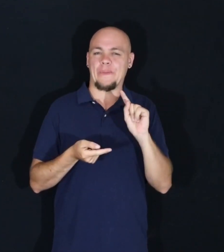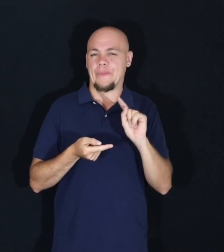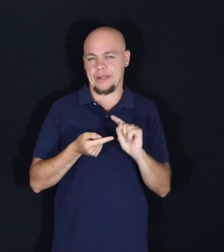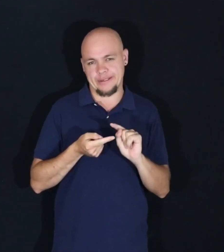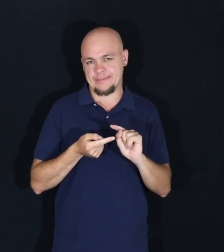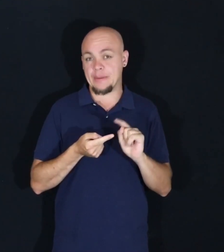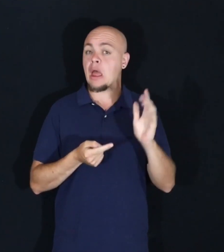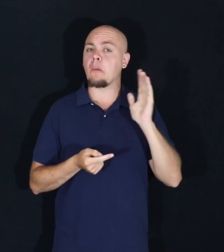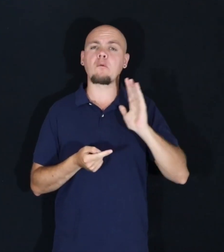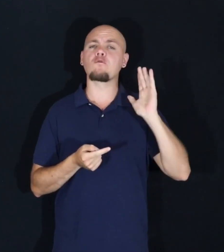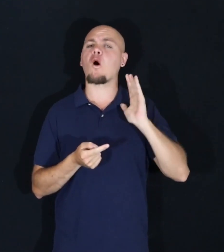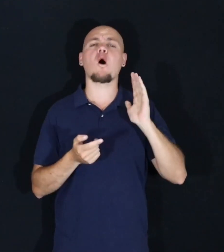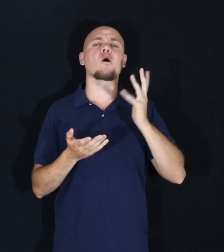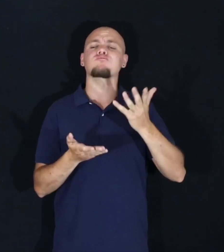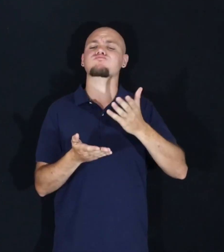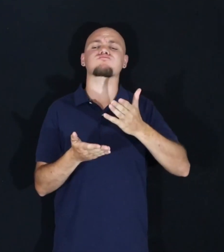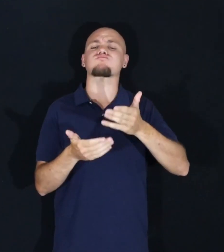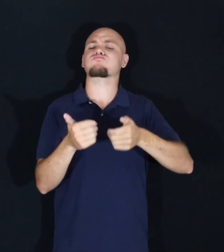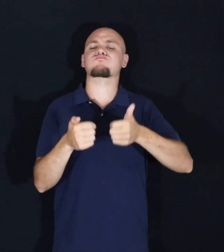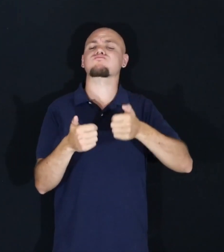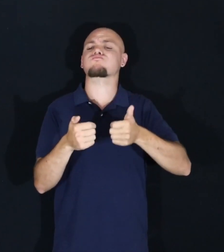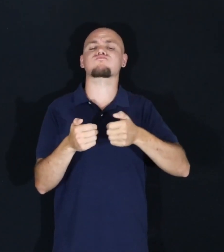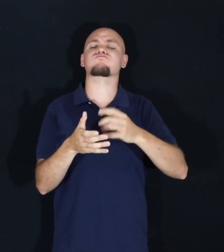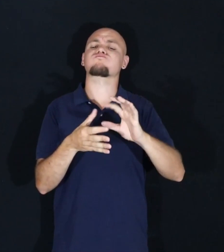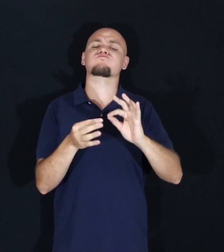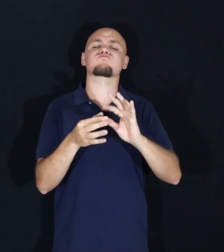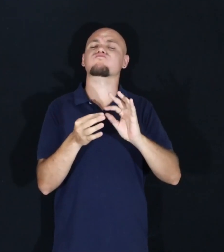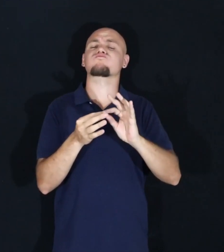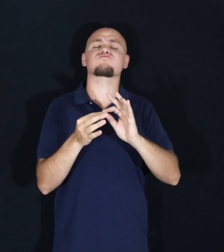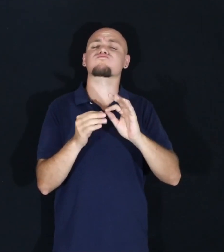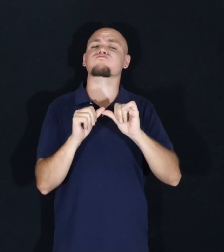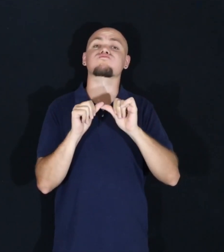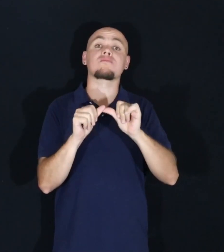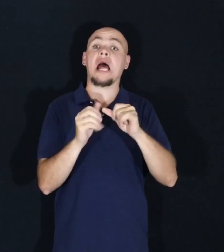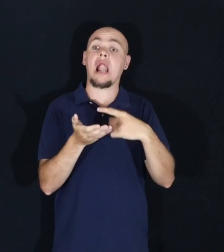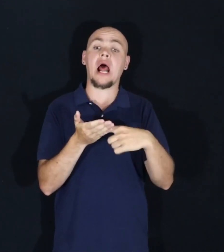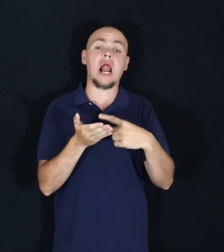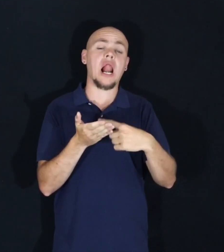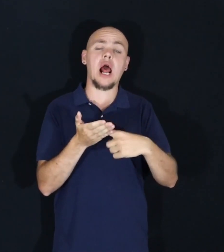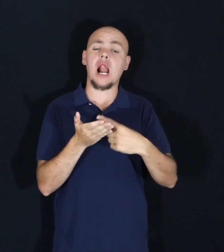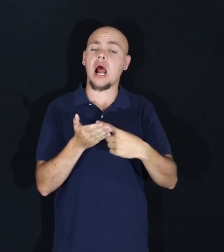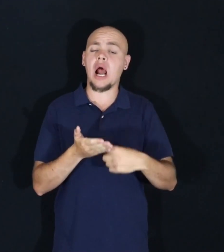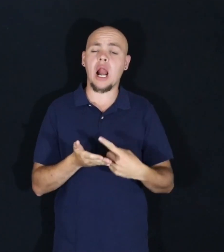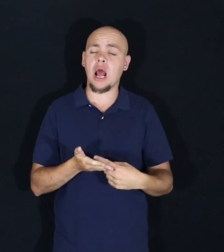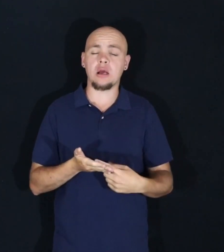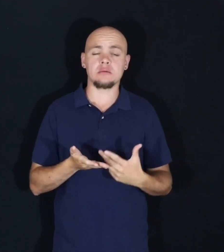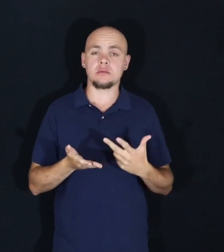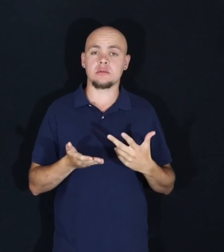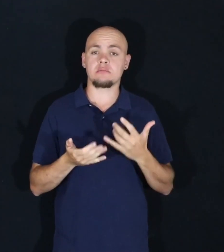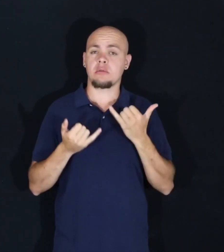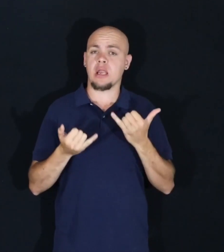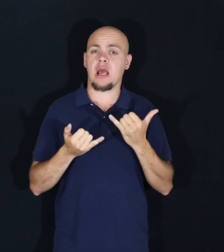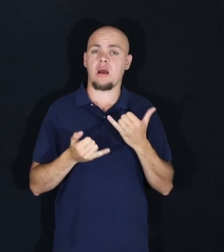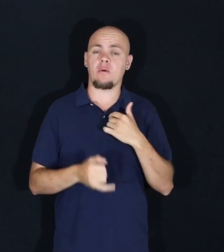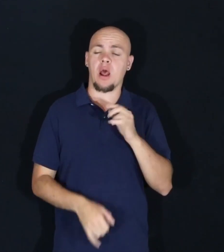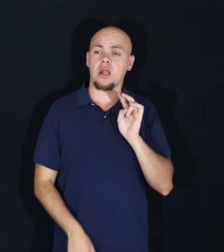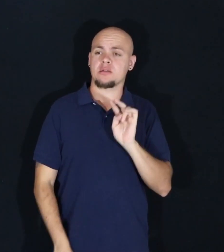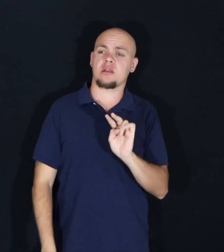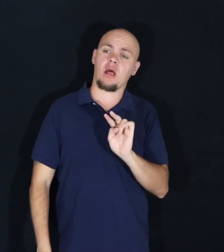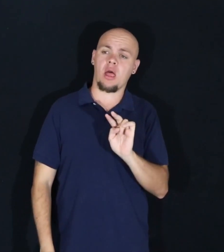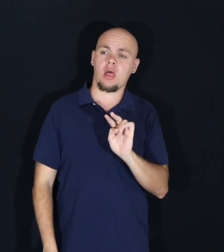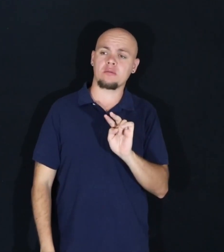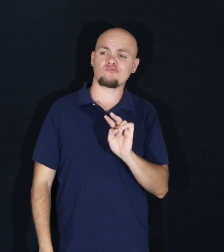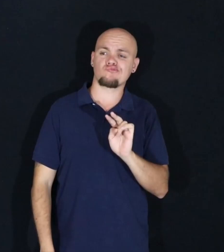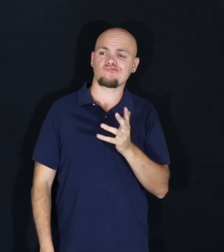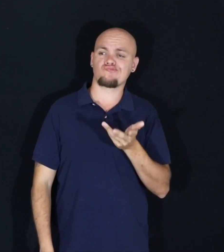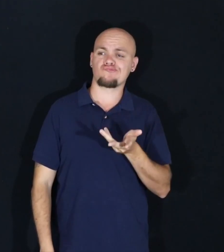it had seemed like we would never, ever run out of things to talk about. I mean, there was just so much to cover. But now, when I saw them, all I could